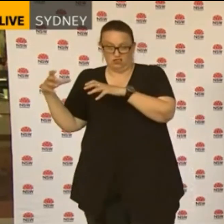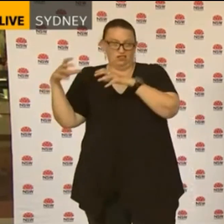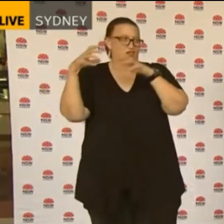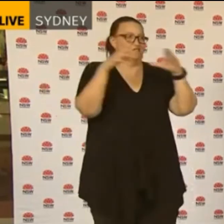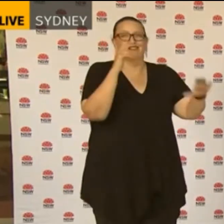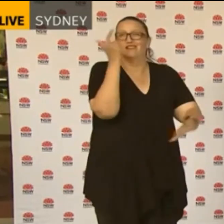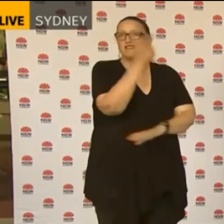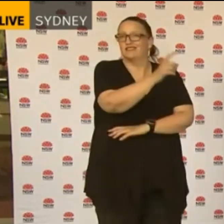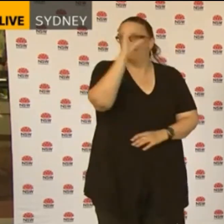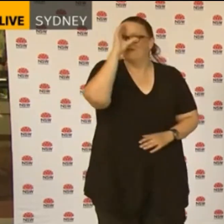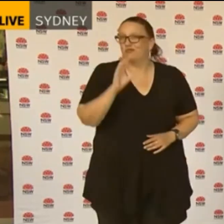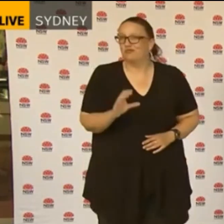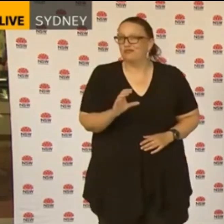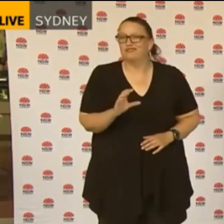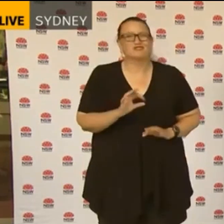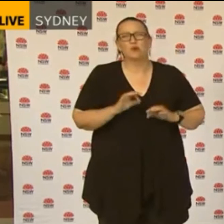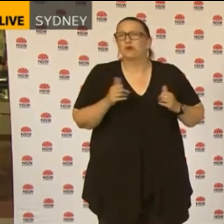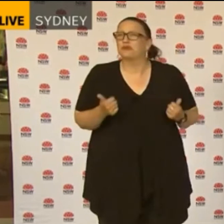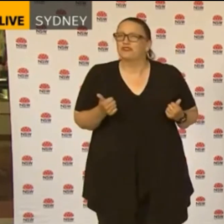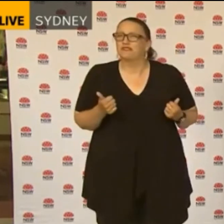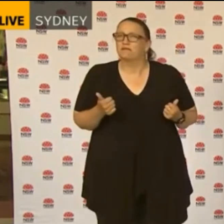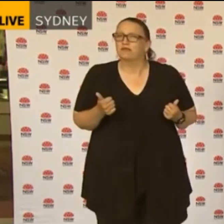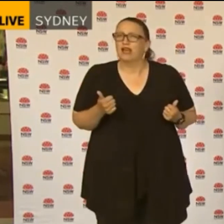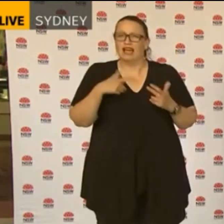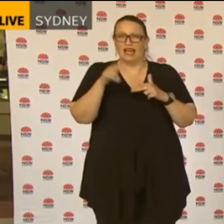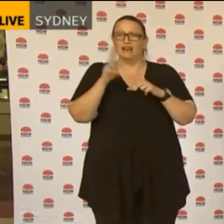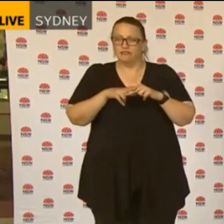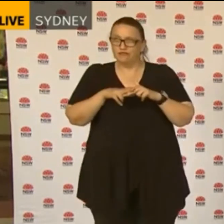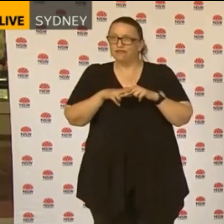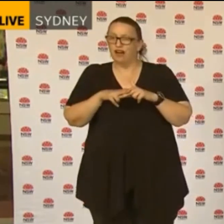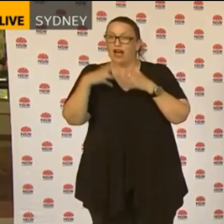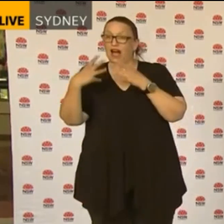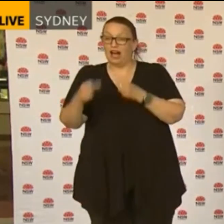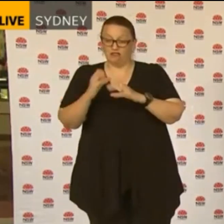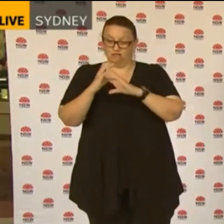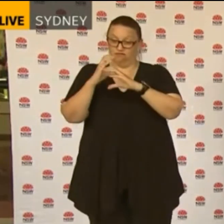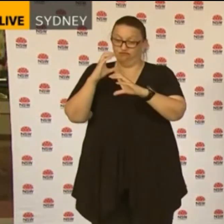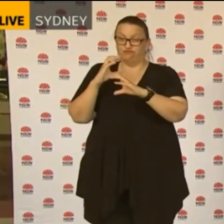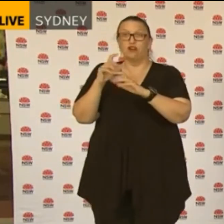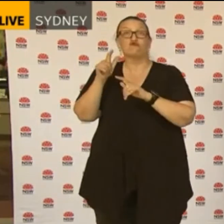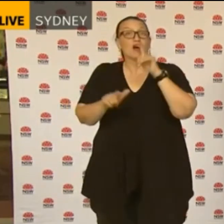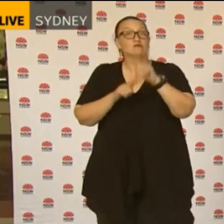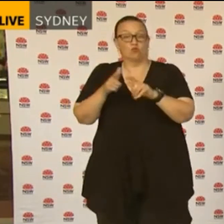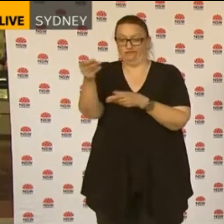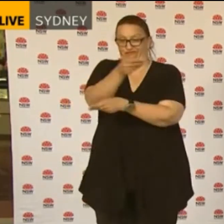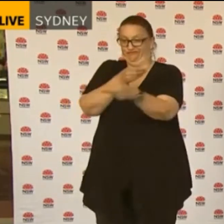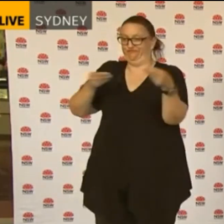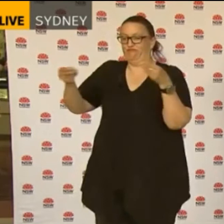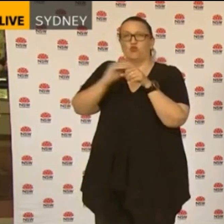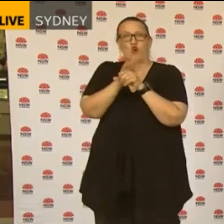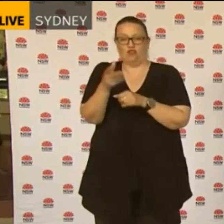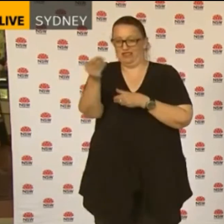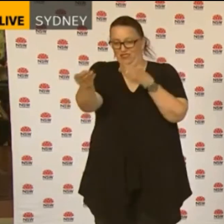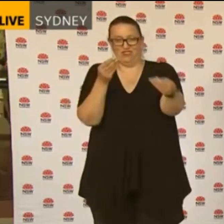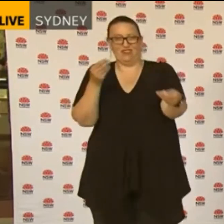challenges somewhere else, perhaps with greater difficulty. We know that virus spreads more readily in transporting people. When you have